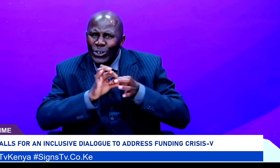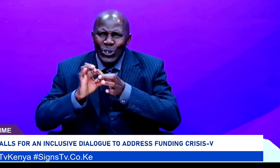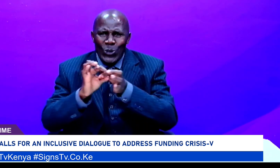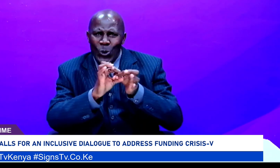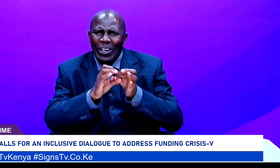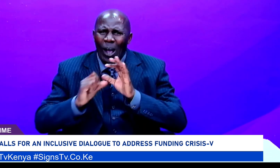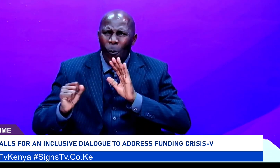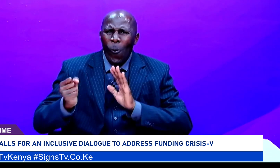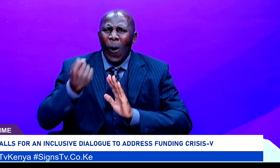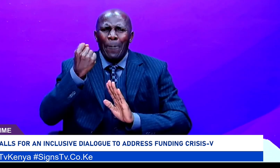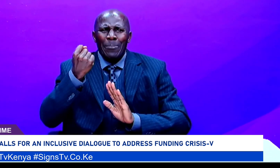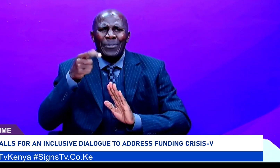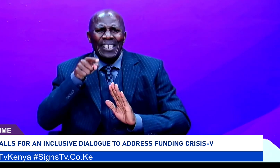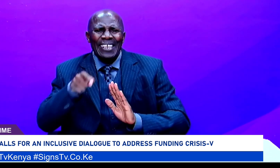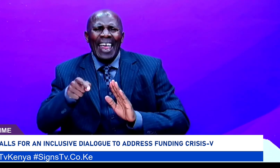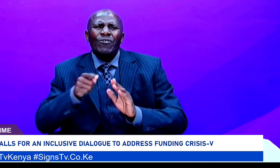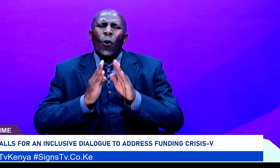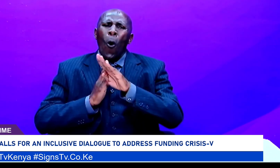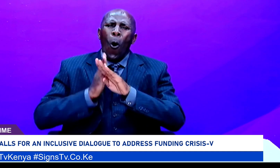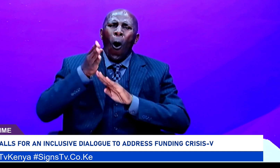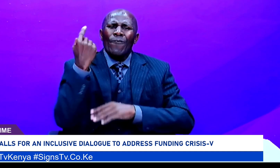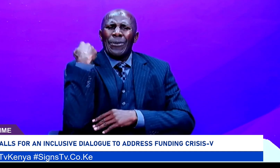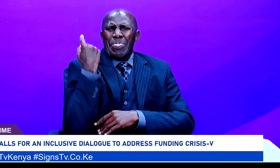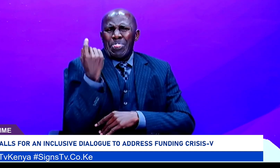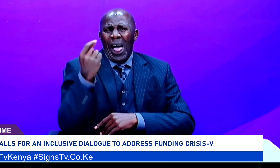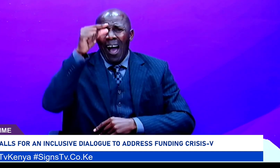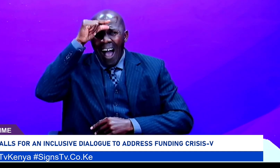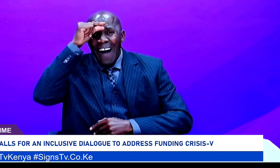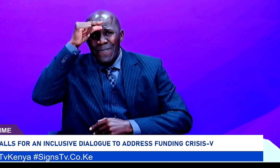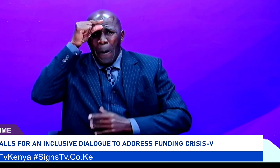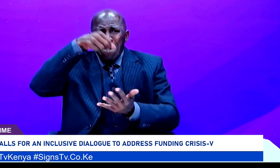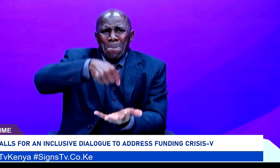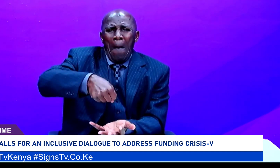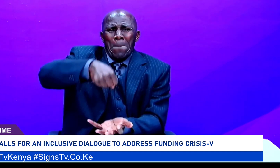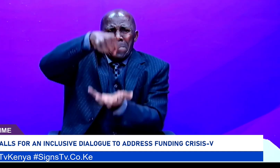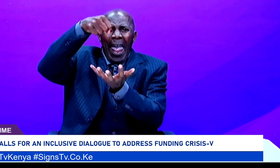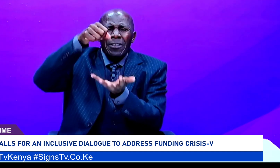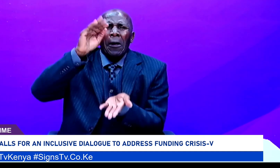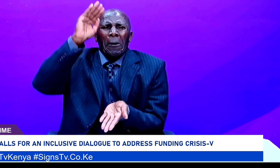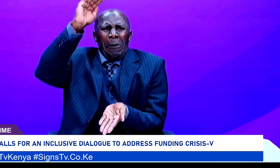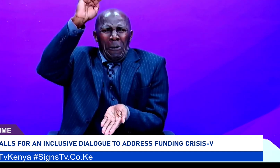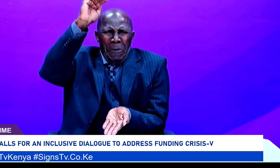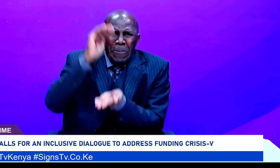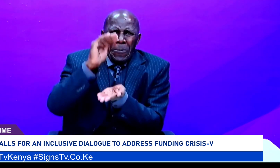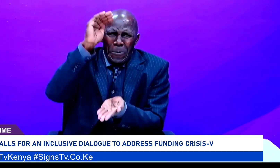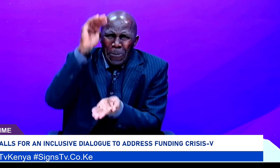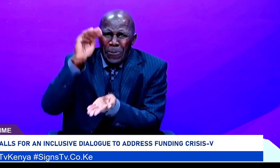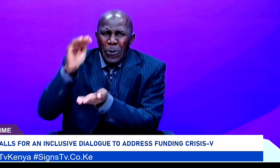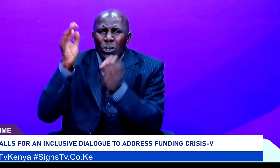alarm over the recent government budget cuts to the education sector, which it says and is threatening